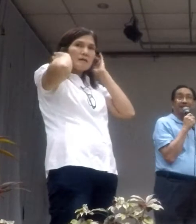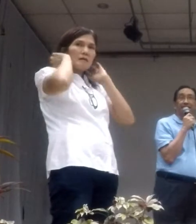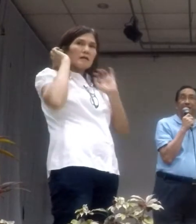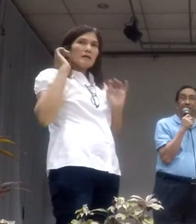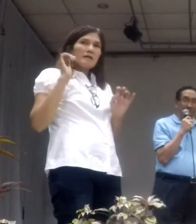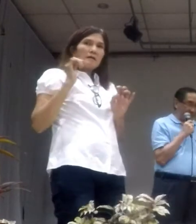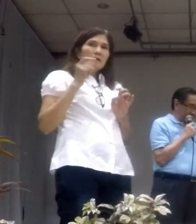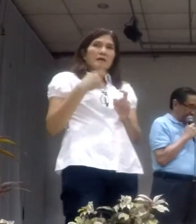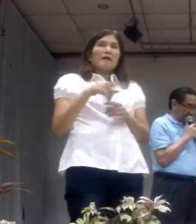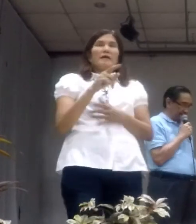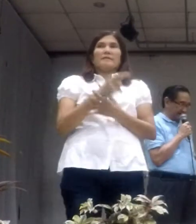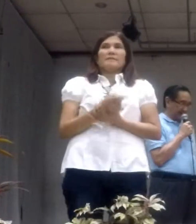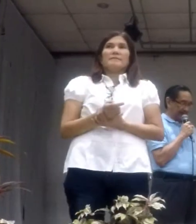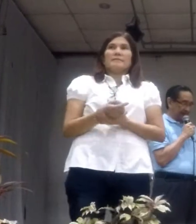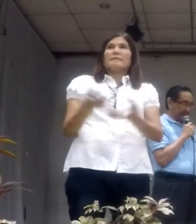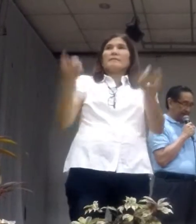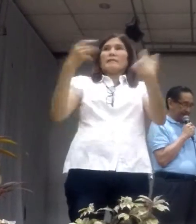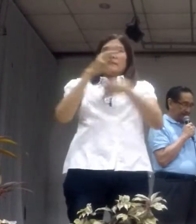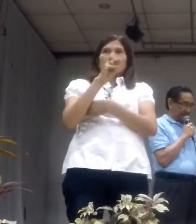Mayet, please come up.